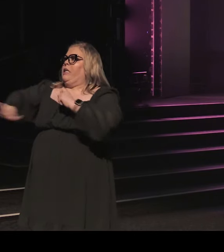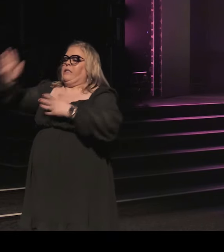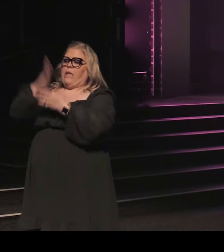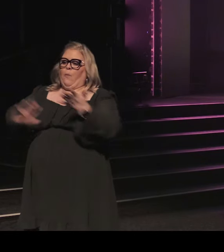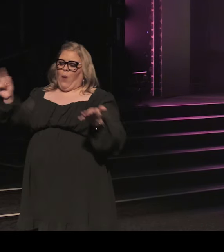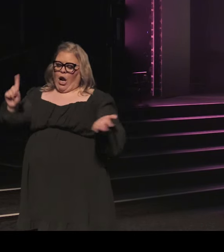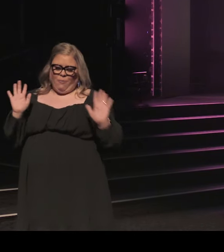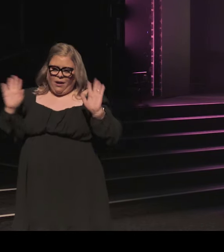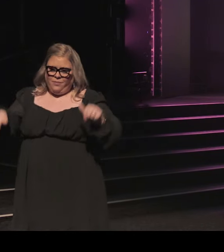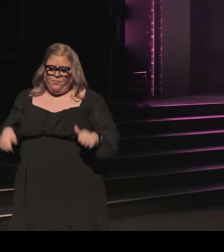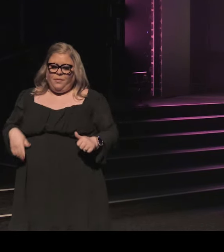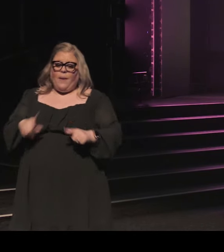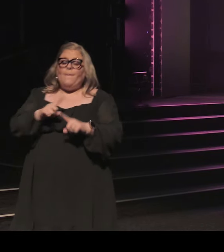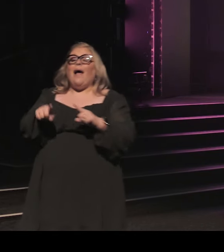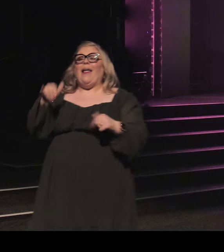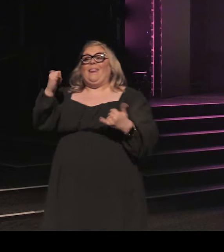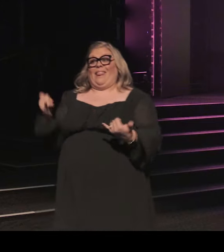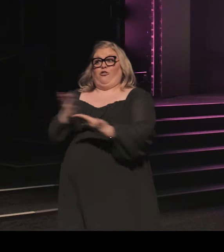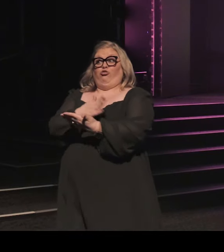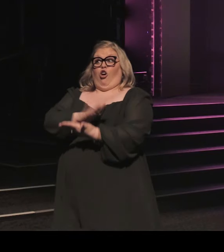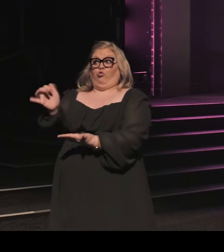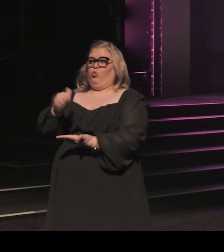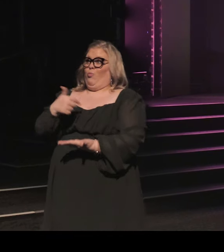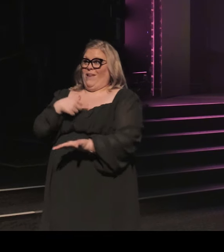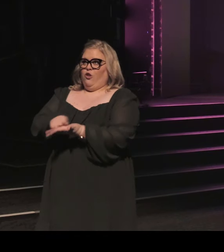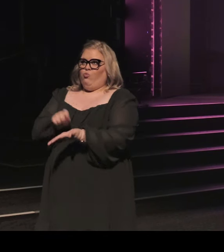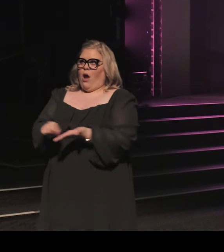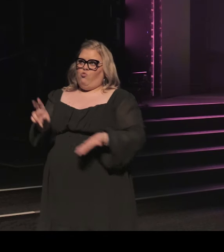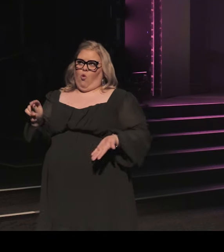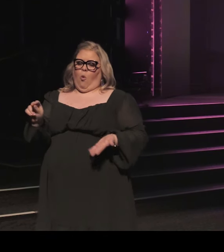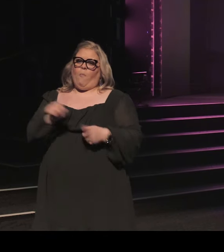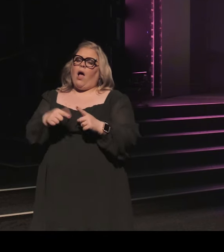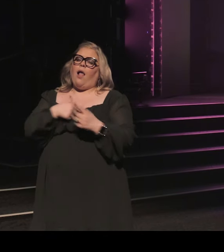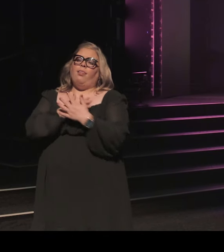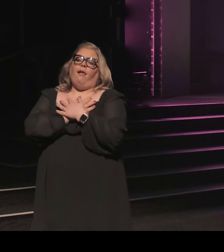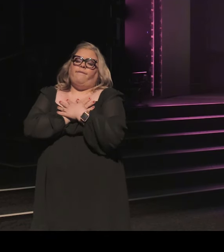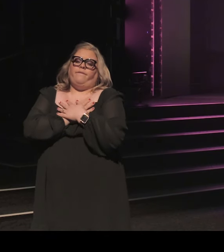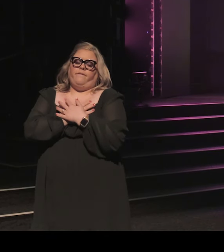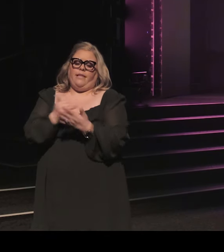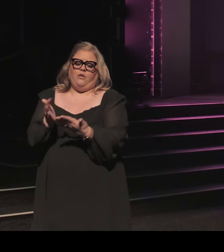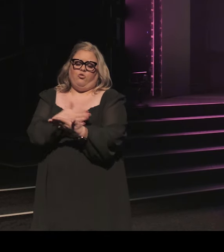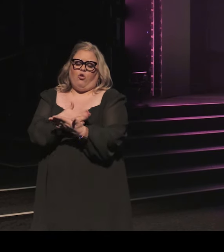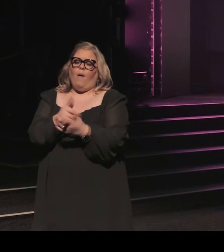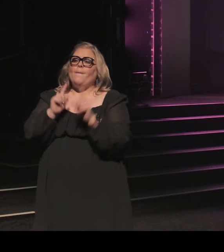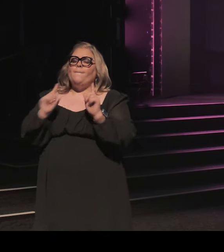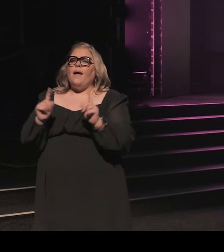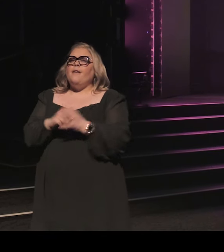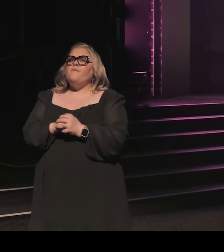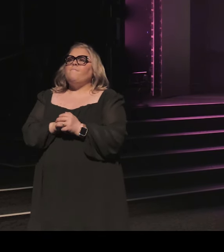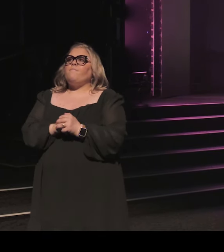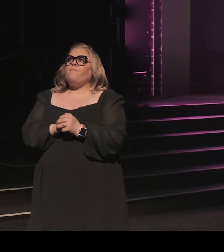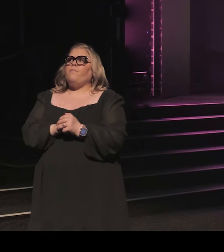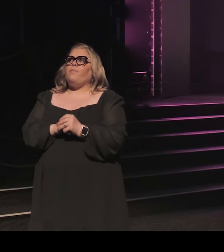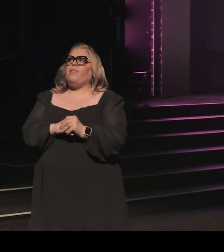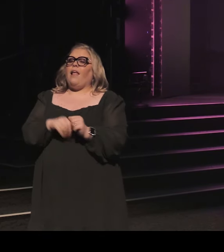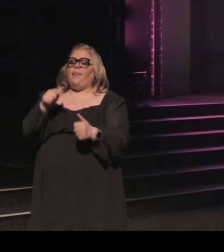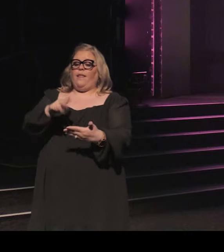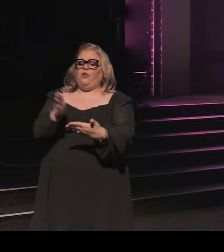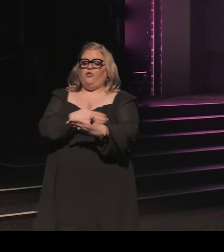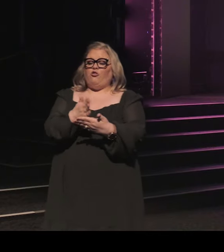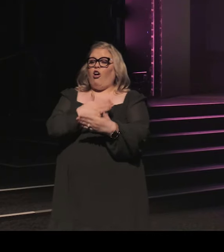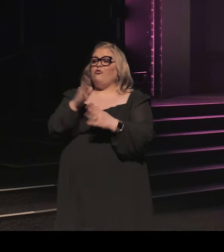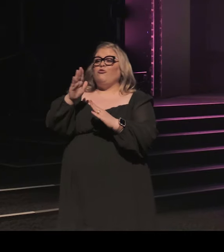This also, sadly, is not a song. I did not write this song, but I love this song, and I love singing it. But this is a song called